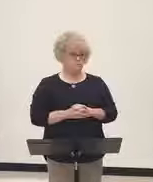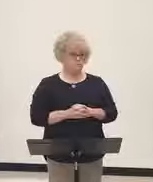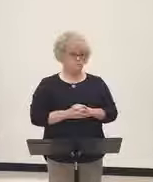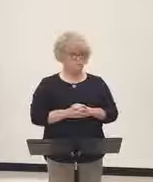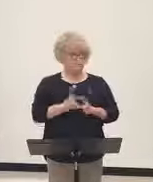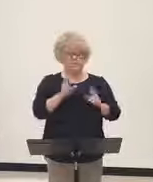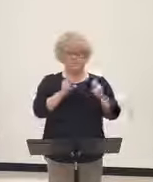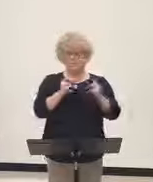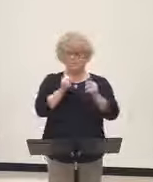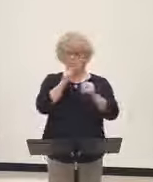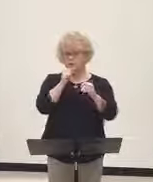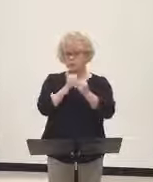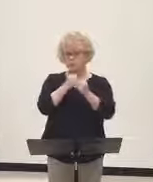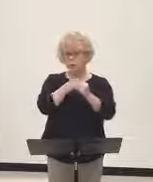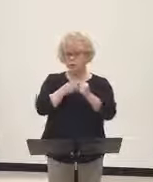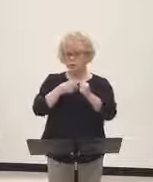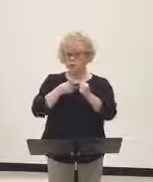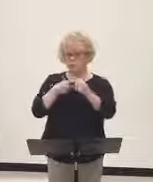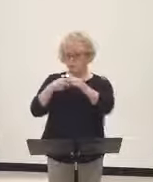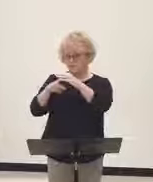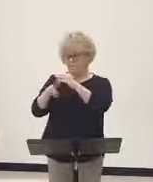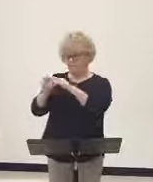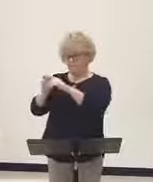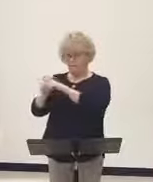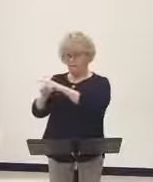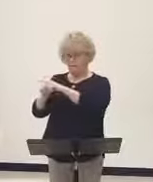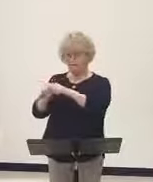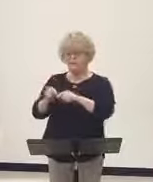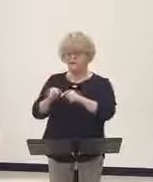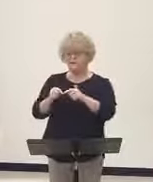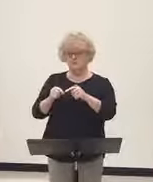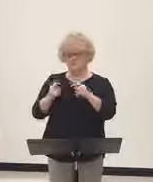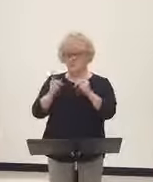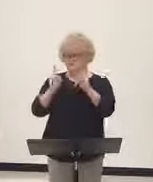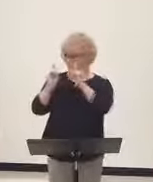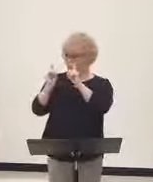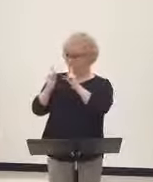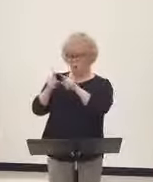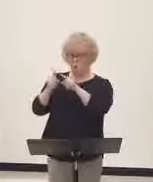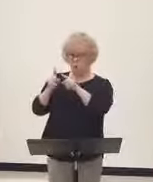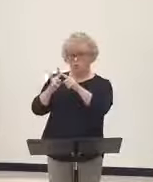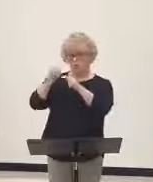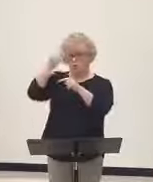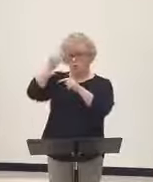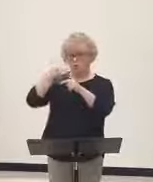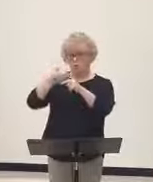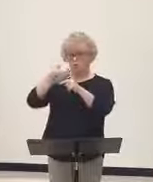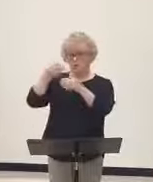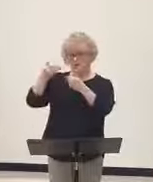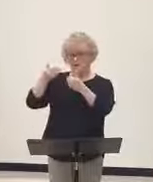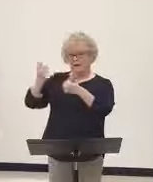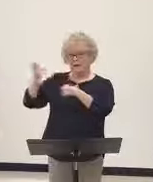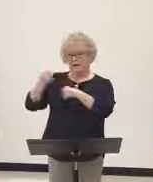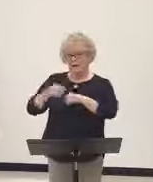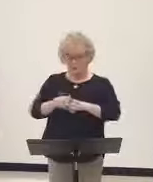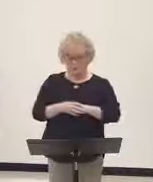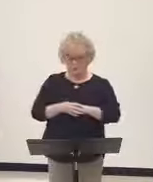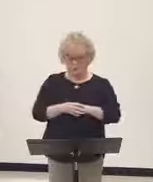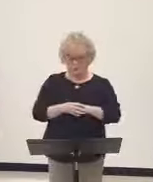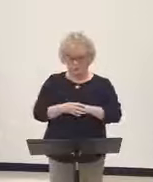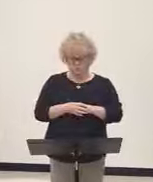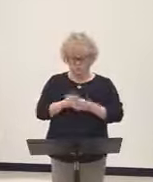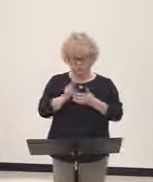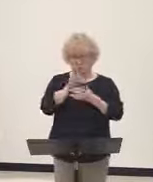For those who are with us from our parking lot, we invite you to make your way toward the front portico of the church, and